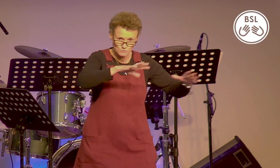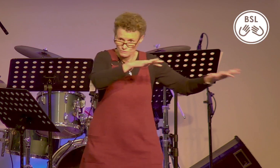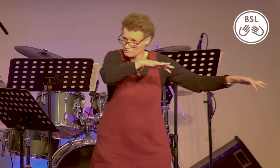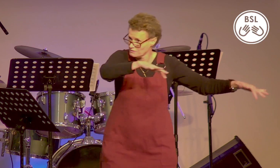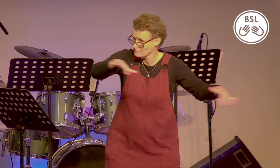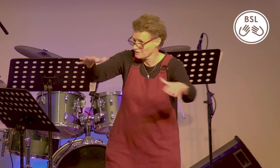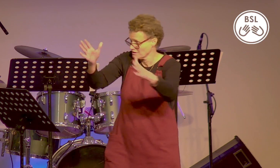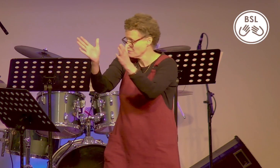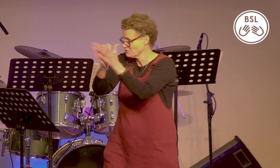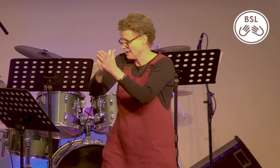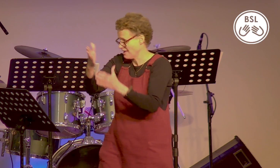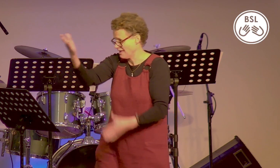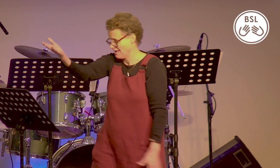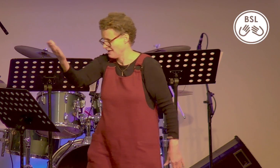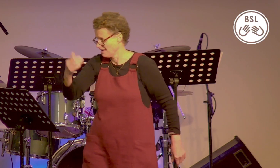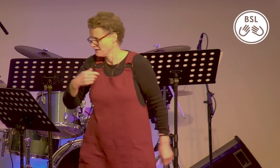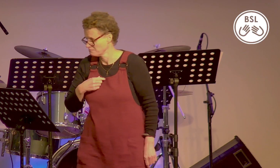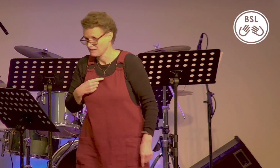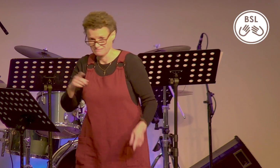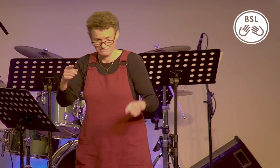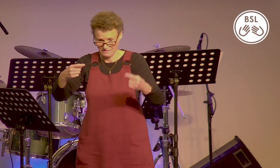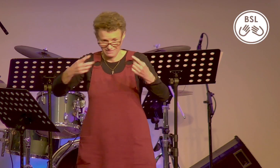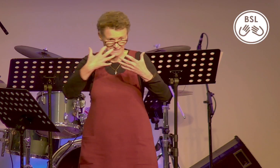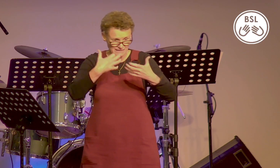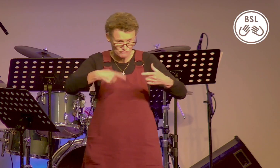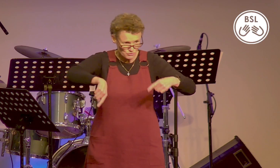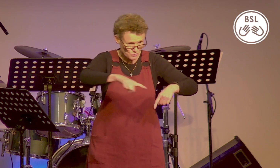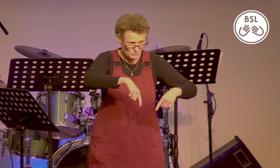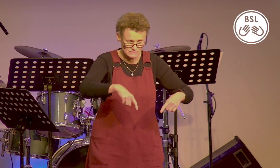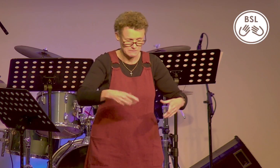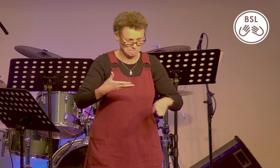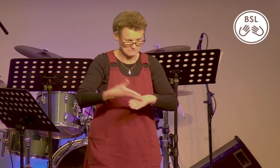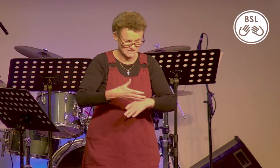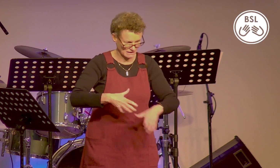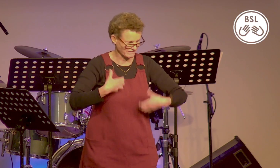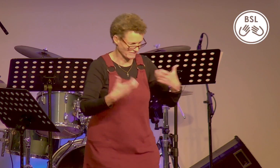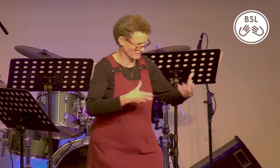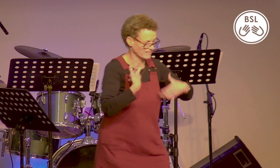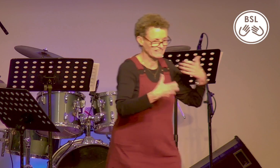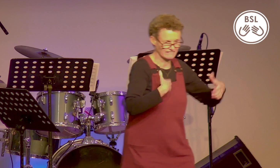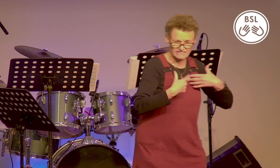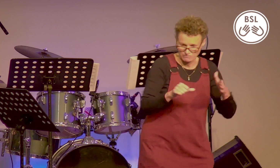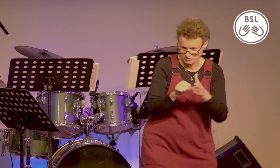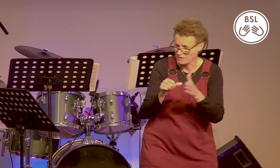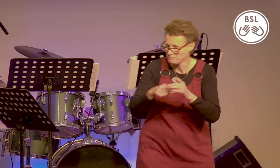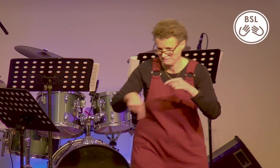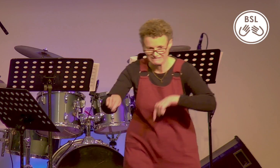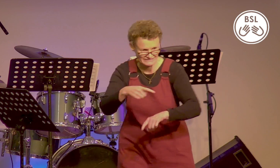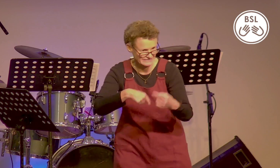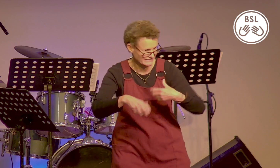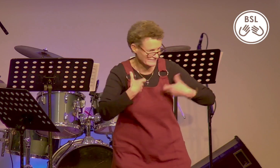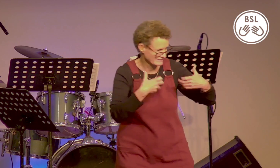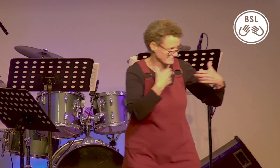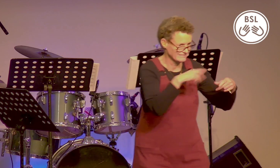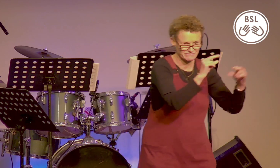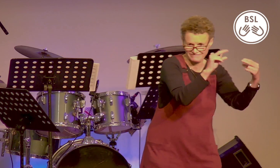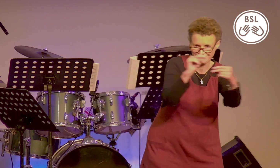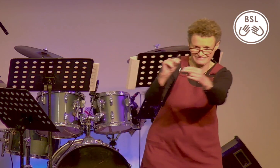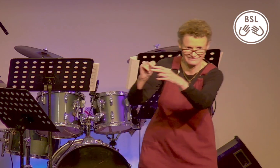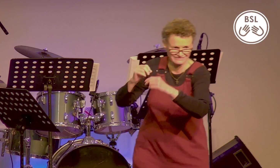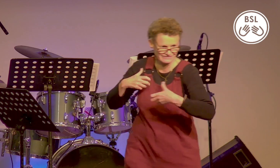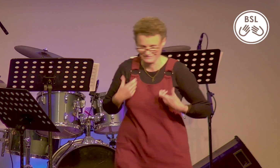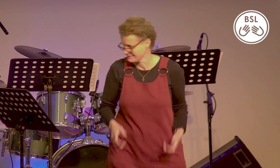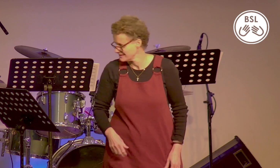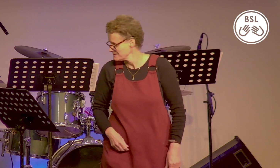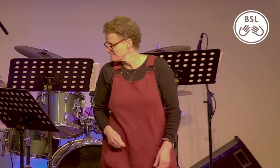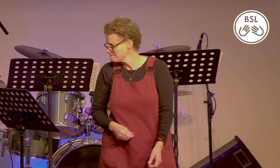But God wants us to look to him. He wants us to pray to him. But the Hebrews were too busy complaining. There's a problem, there's a problem,